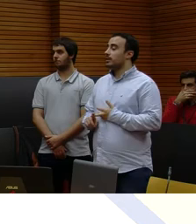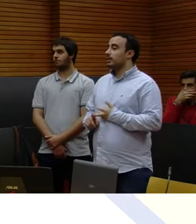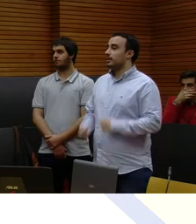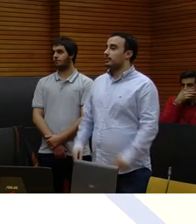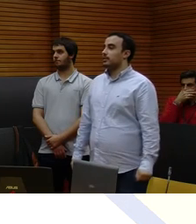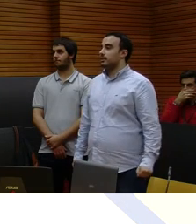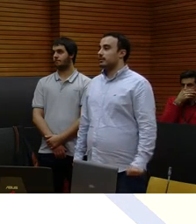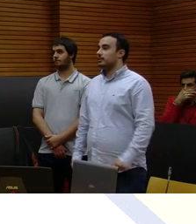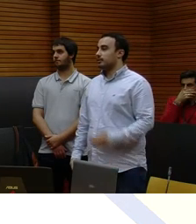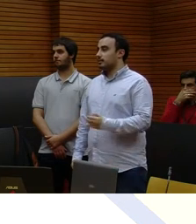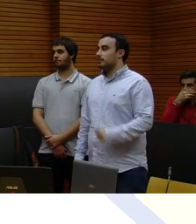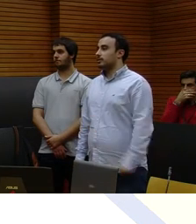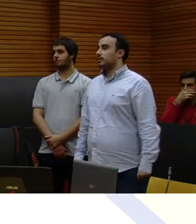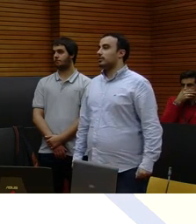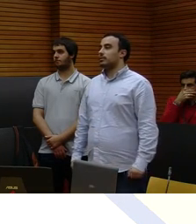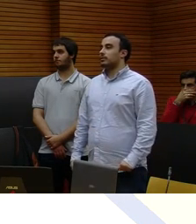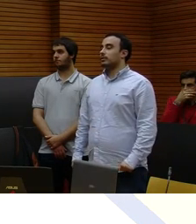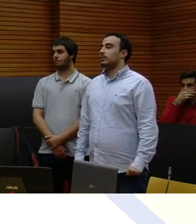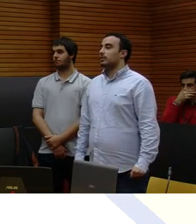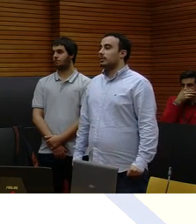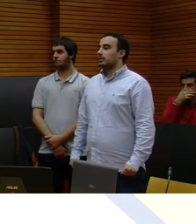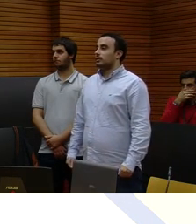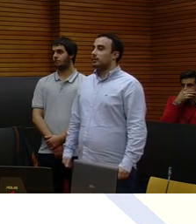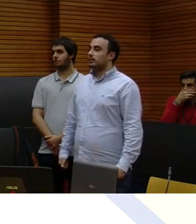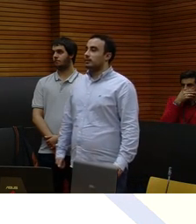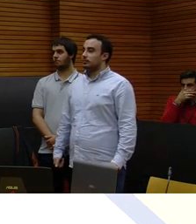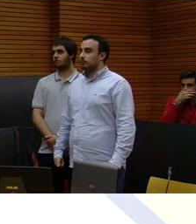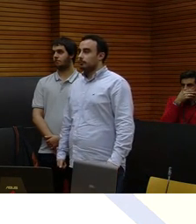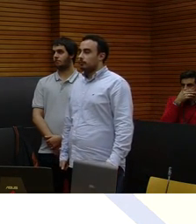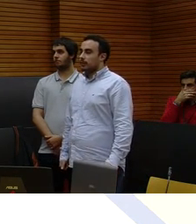word, and third sentences. This is the words level.